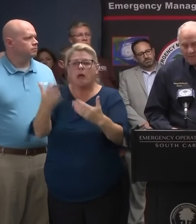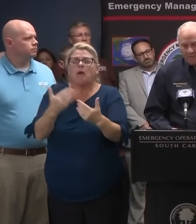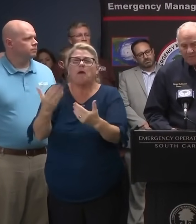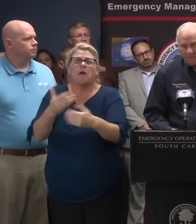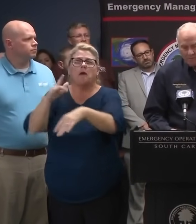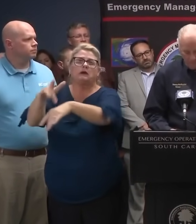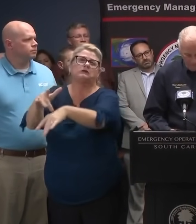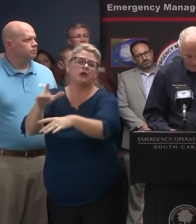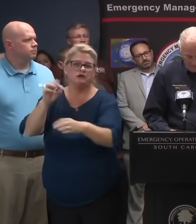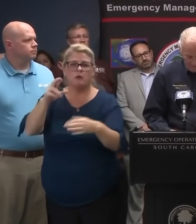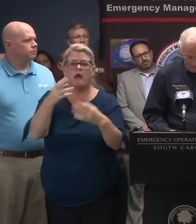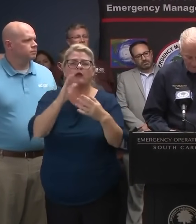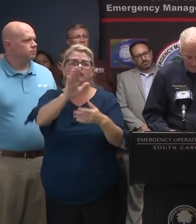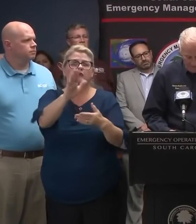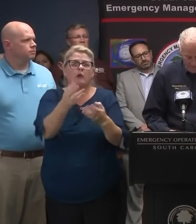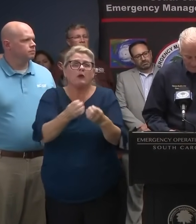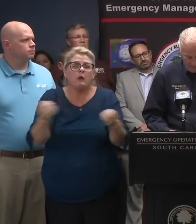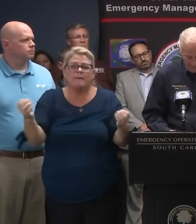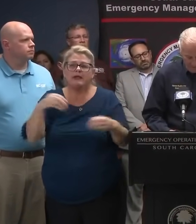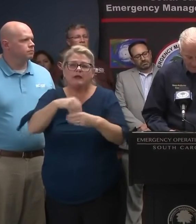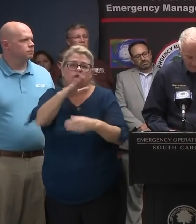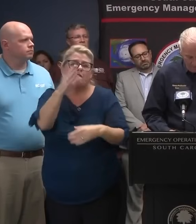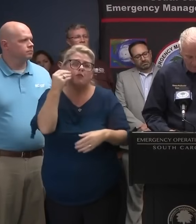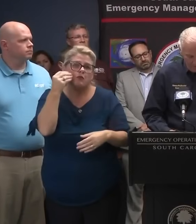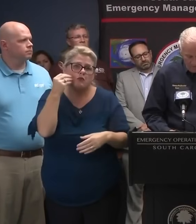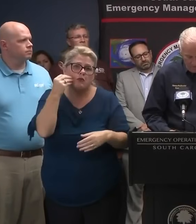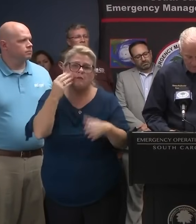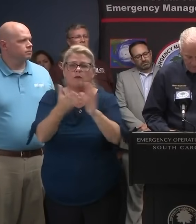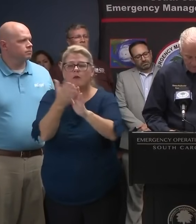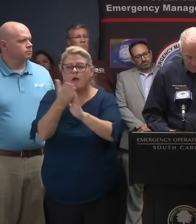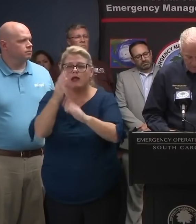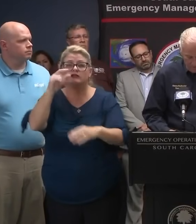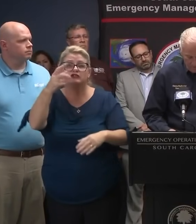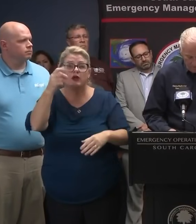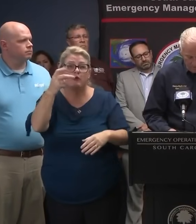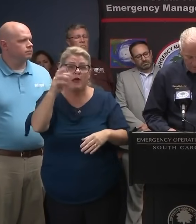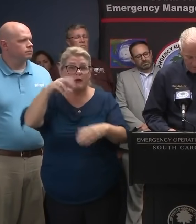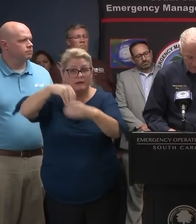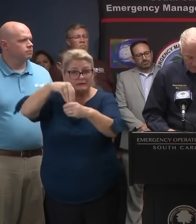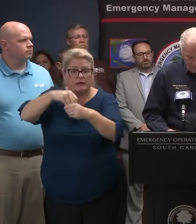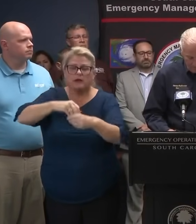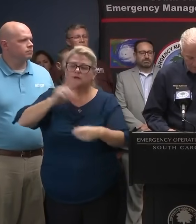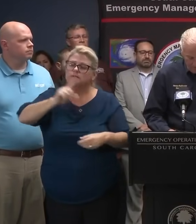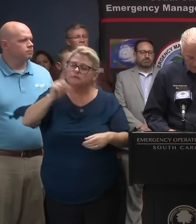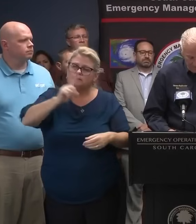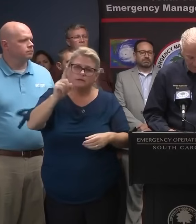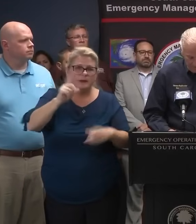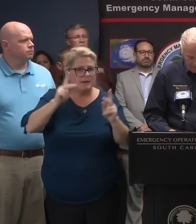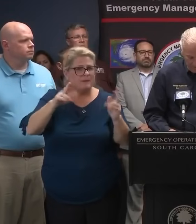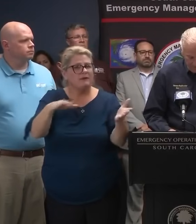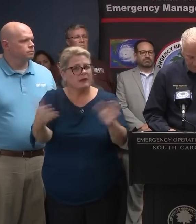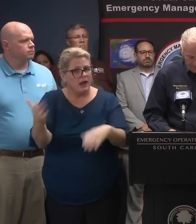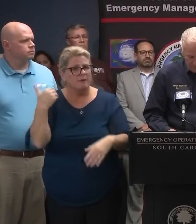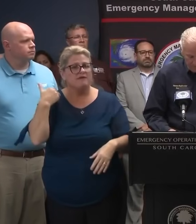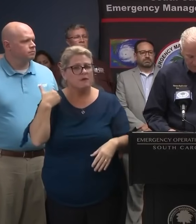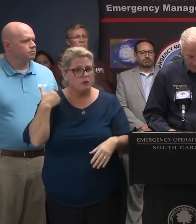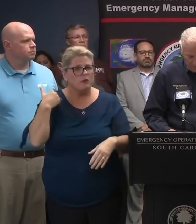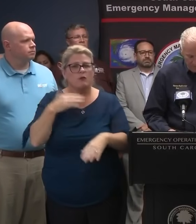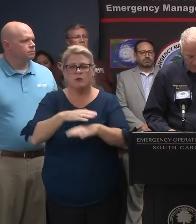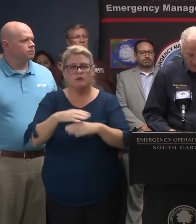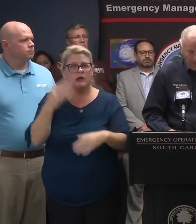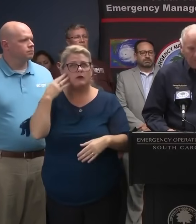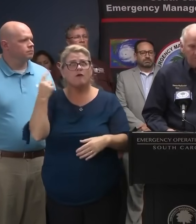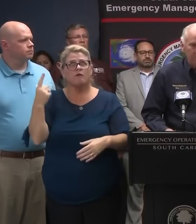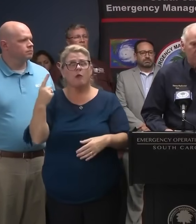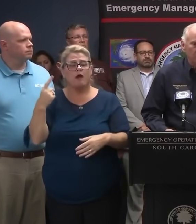Don't put any sort of equipment in the house running. Don't have your generator going. We've had people die because of that, at least